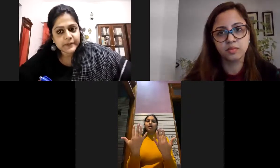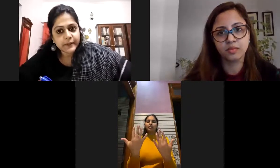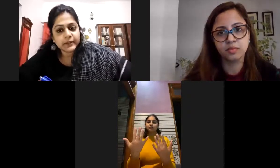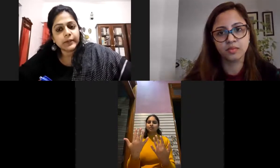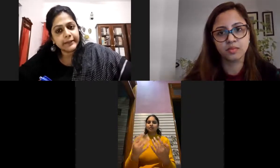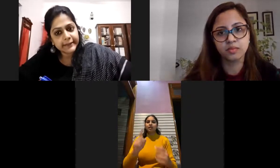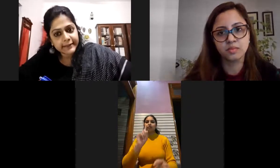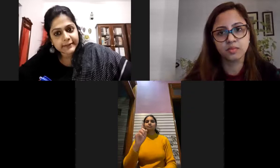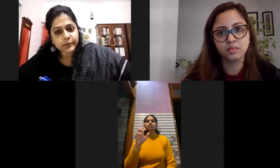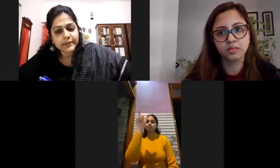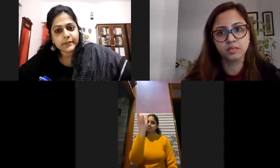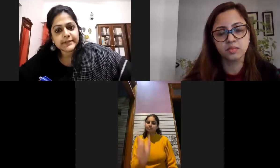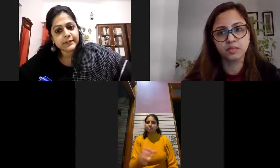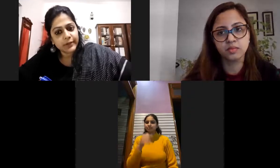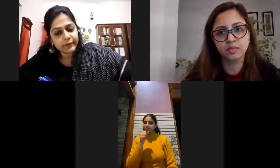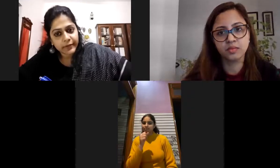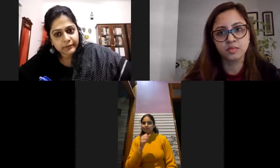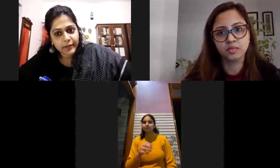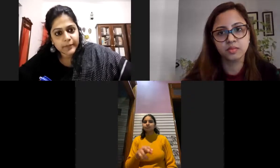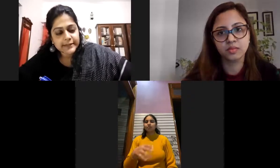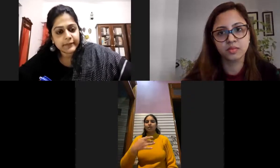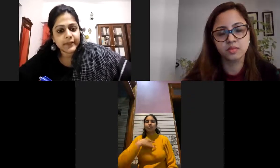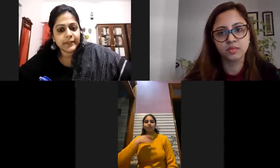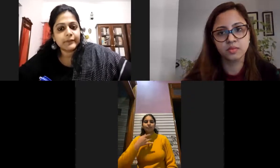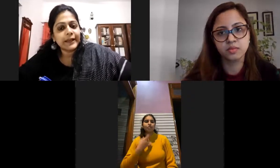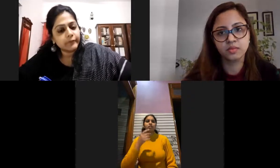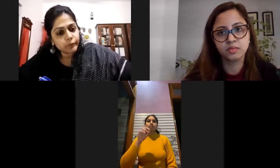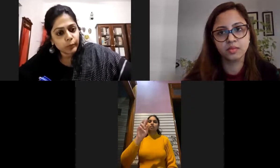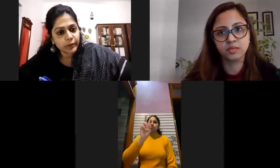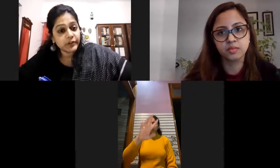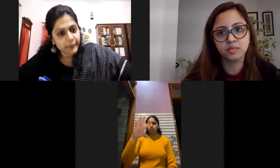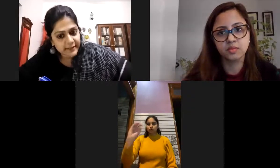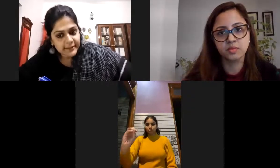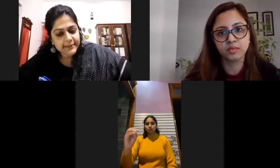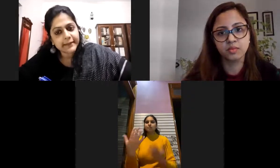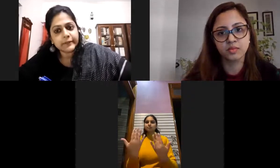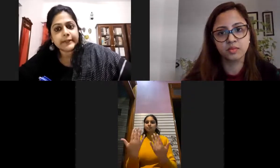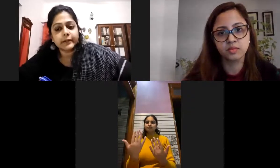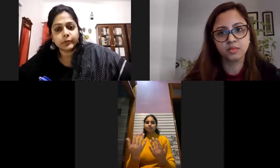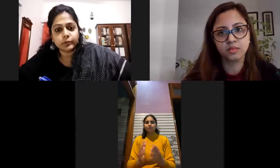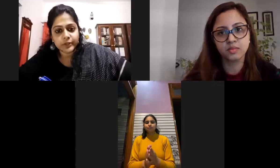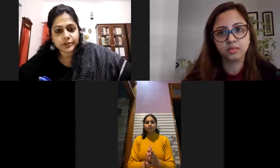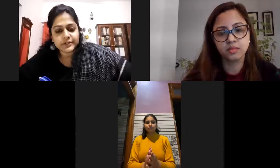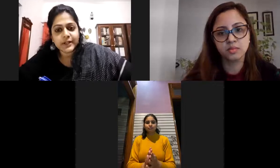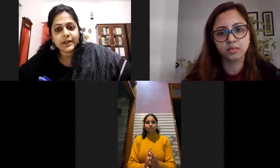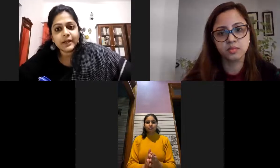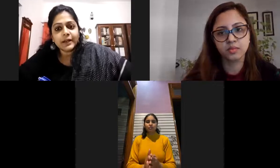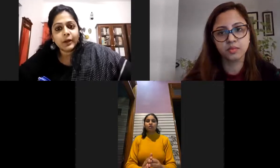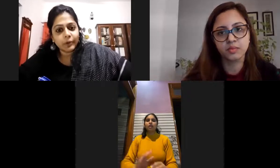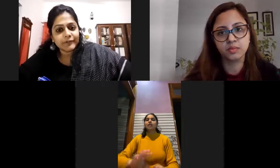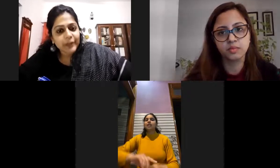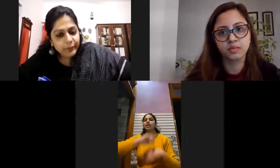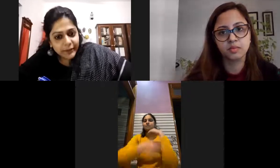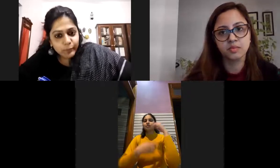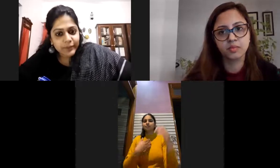minutes per speaker. So I'll indicate at 20 minutes that you have another 5 minutes left, and then we'll have the 3 presenters, and then we'll take a round of questions.